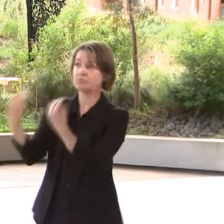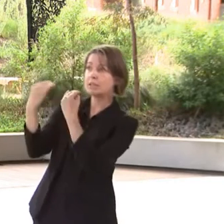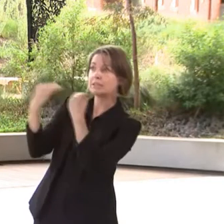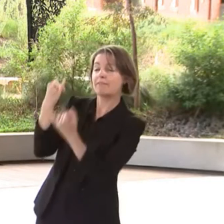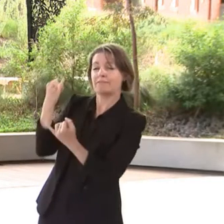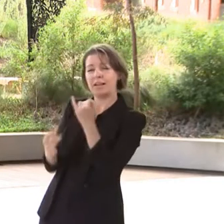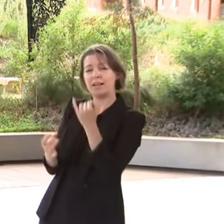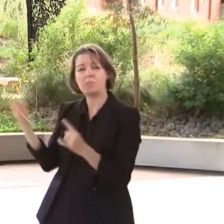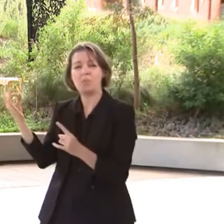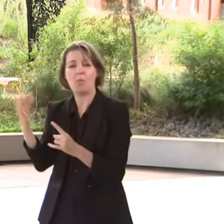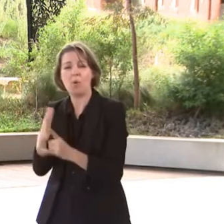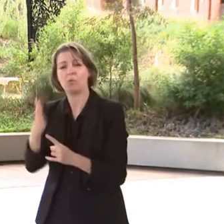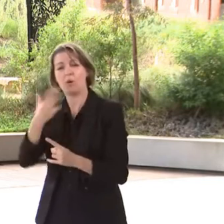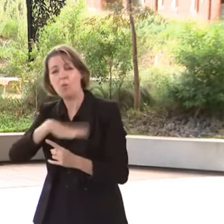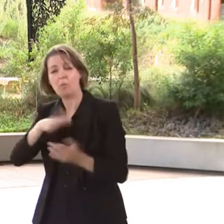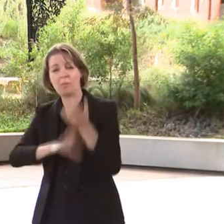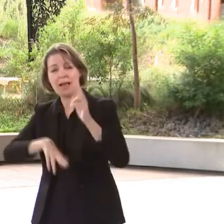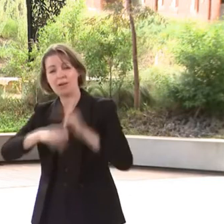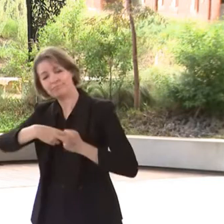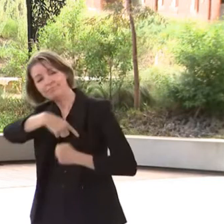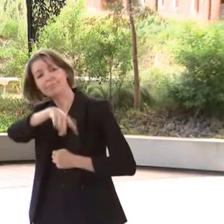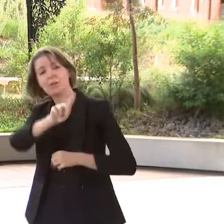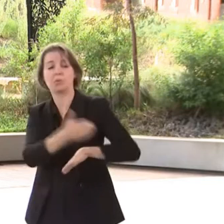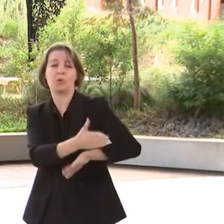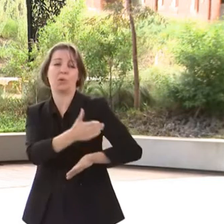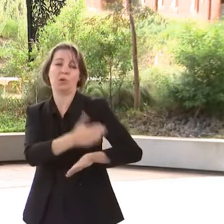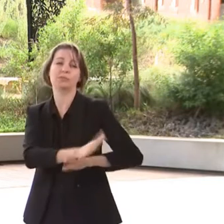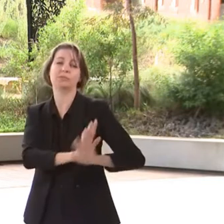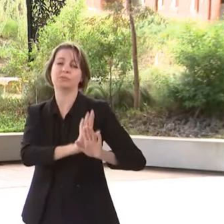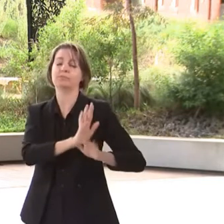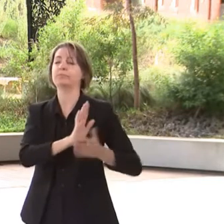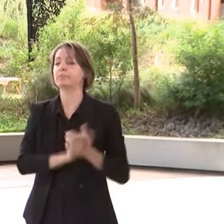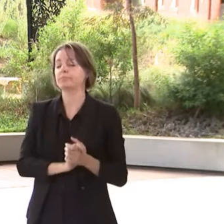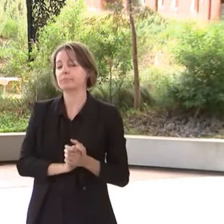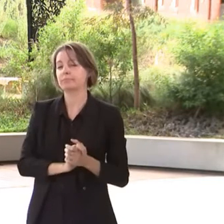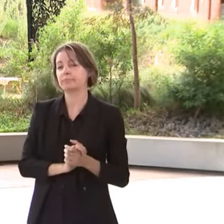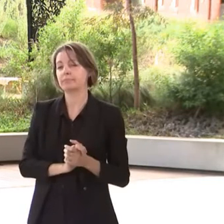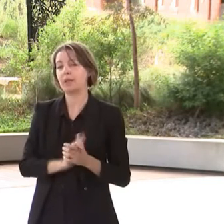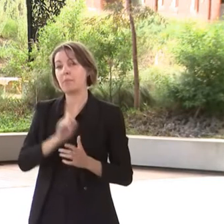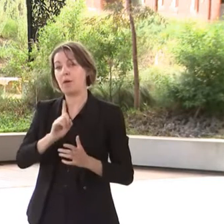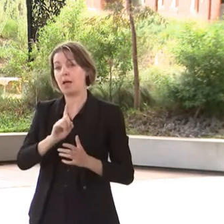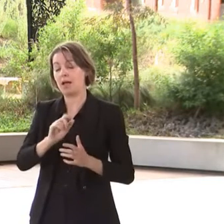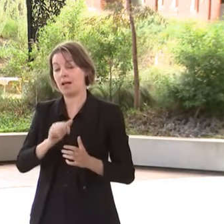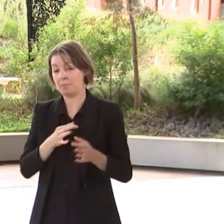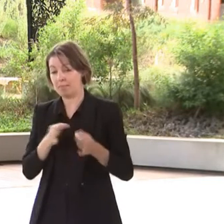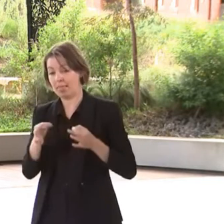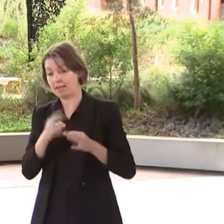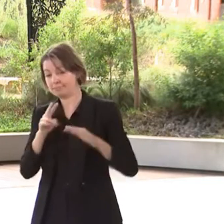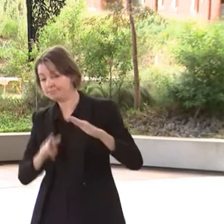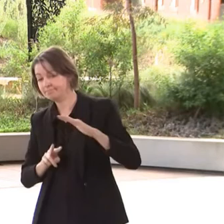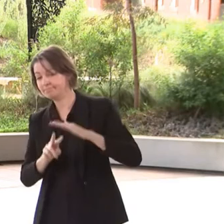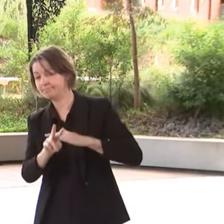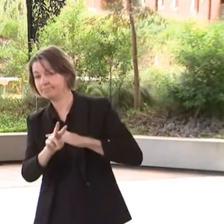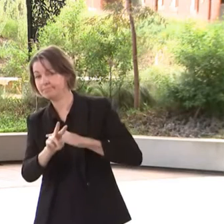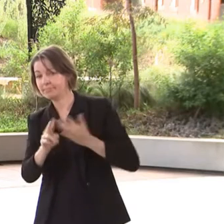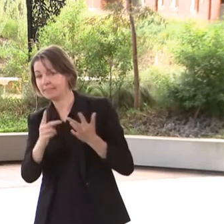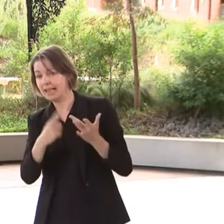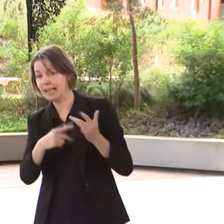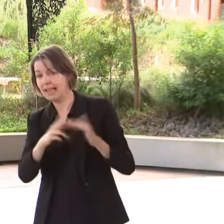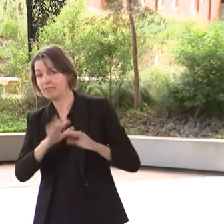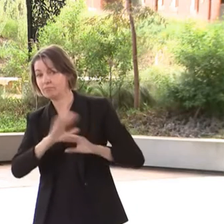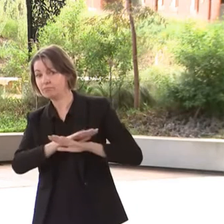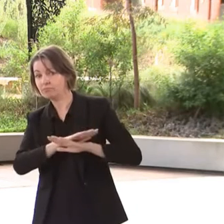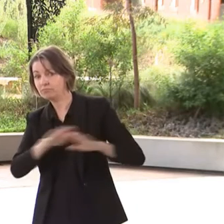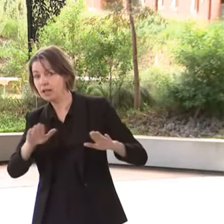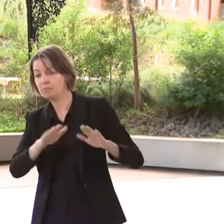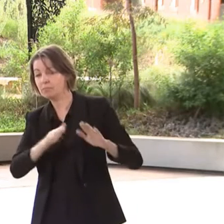for parents to go back to work is fundamental. I've said before that the modelling that we've seen, that if schools weren't to go back, you'd take another